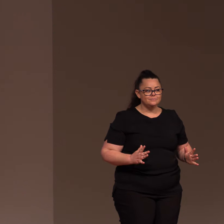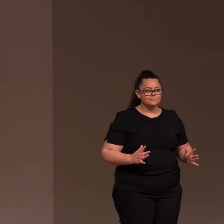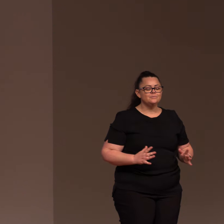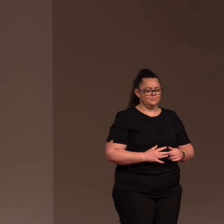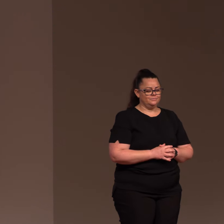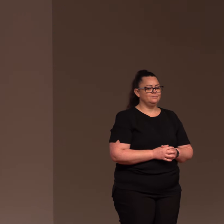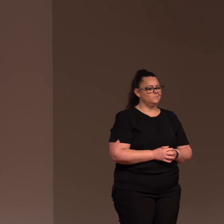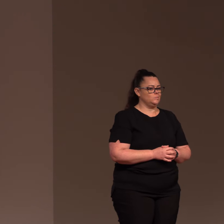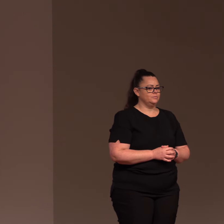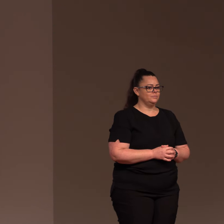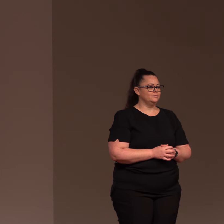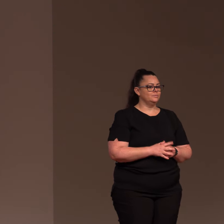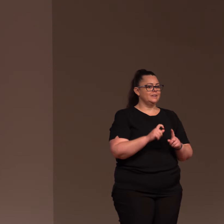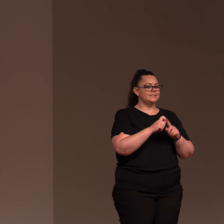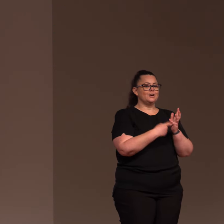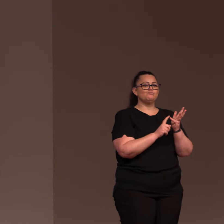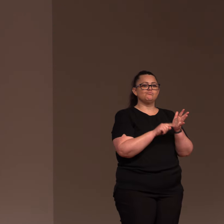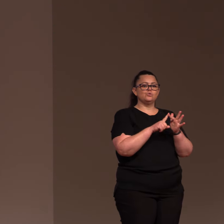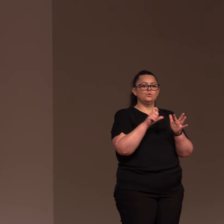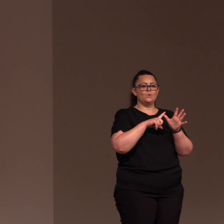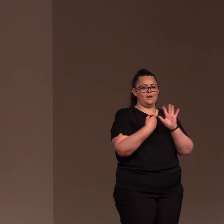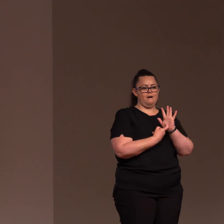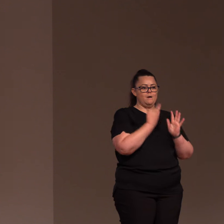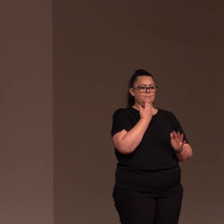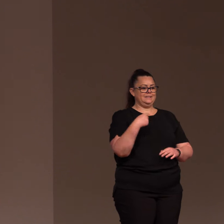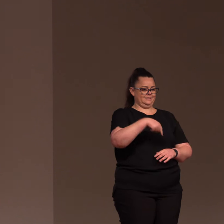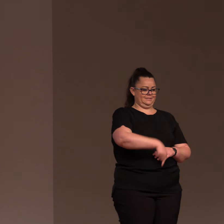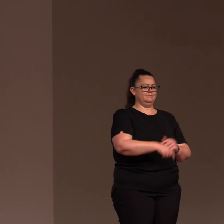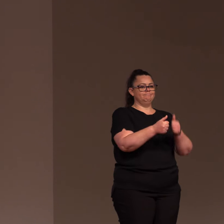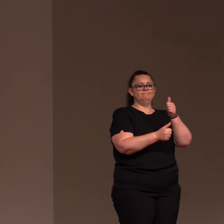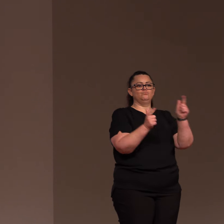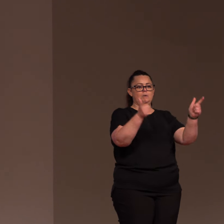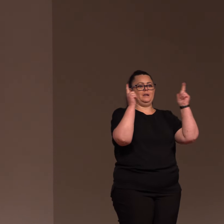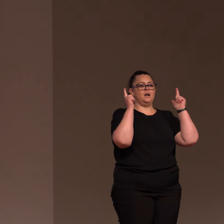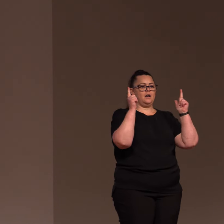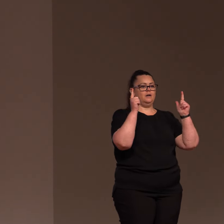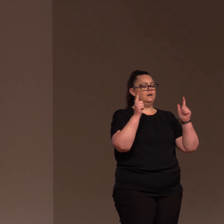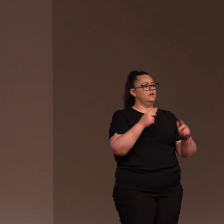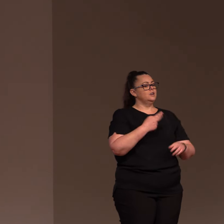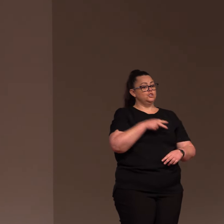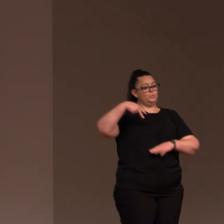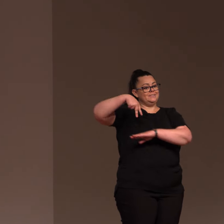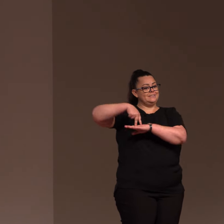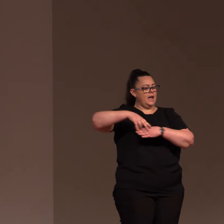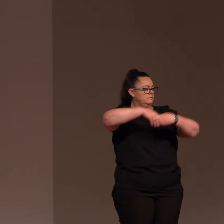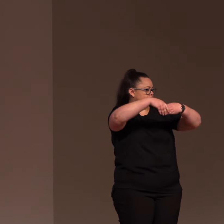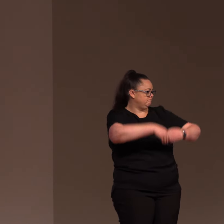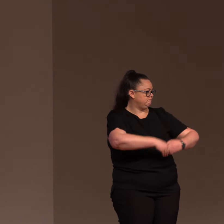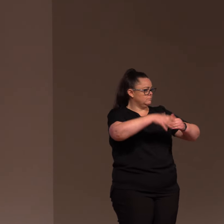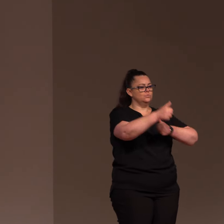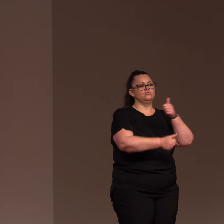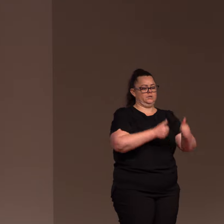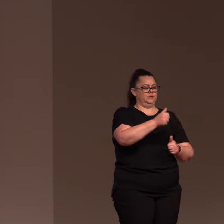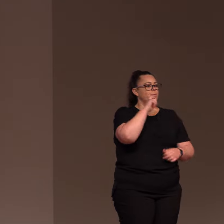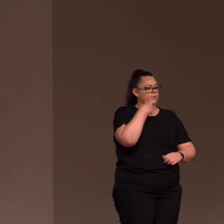All right, we'll get Prue Carr up onto the stage, please, Deputy Premier. She'll be here to shake your hand and congratulate you.